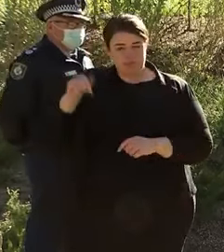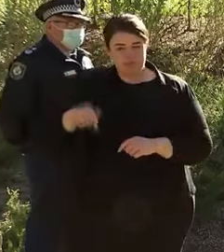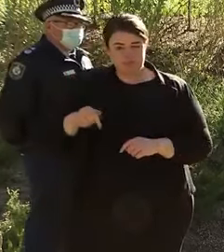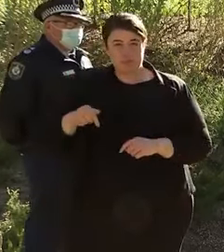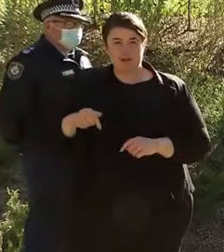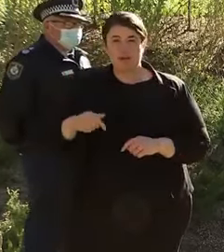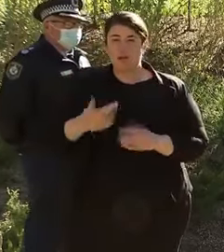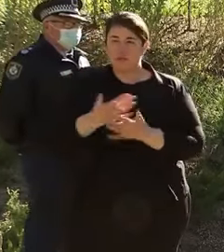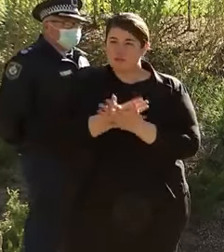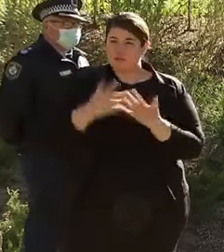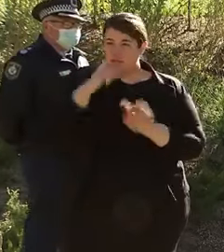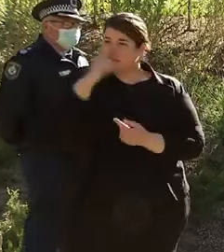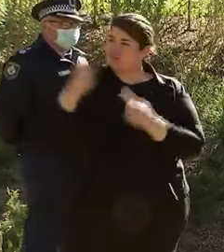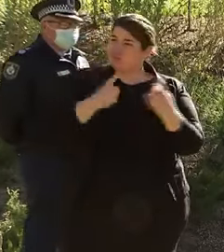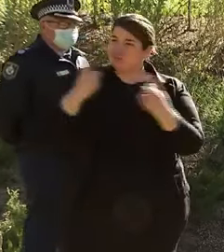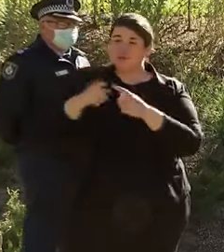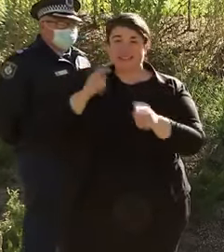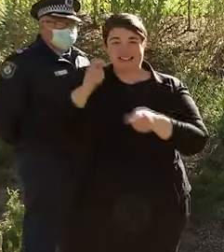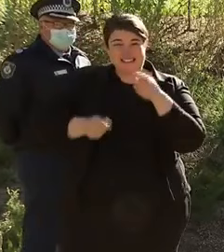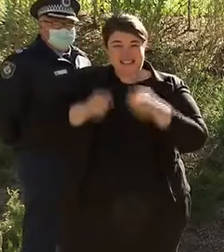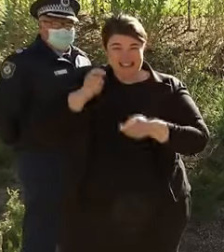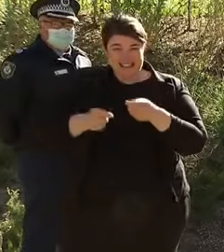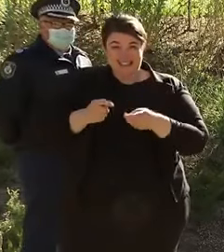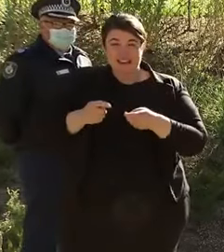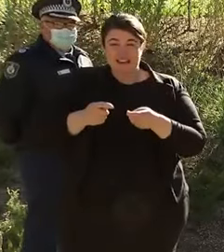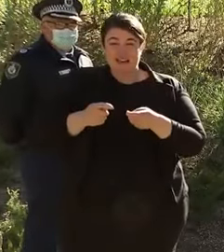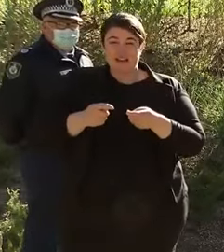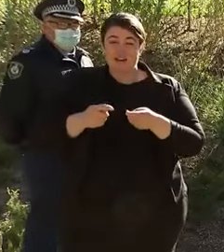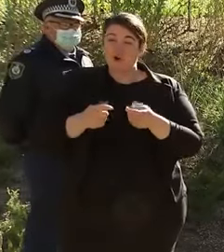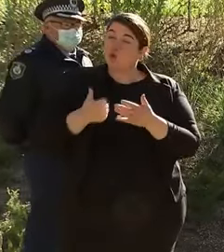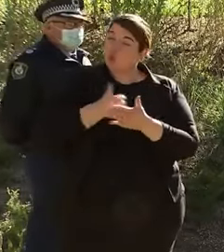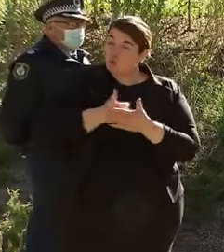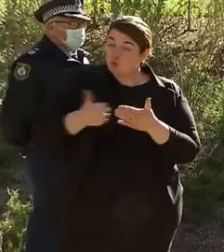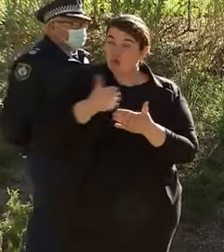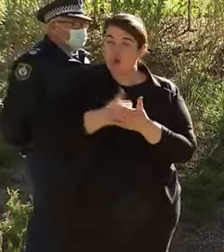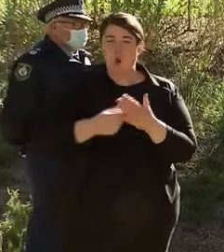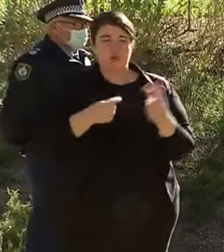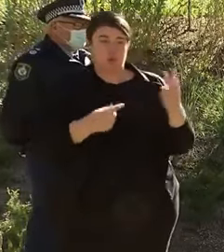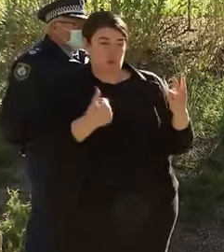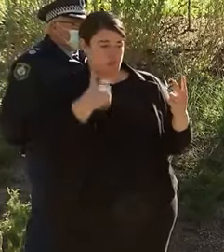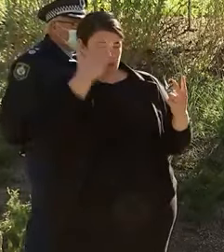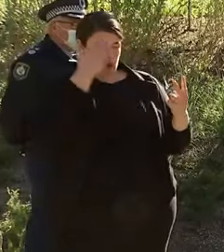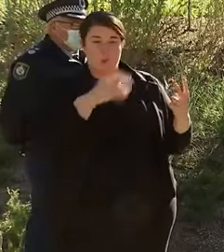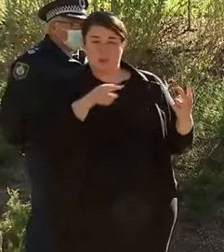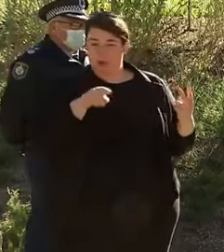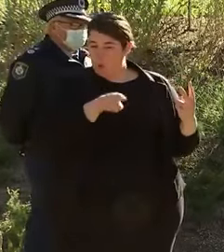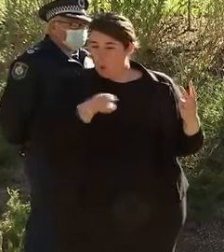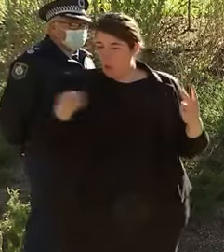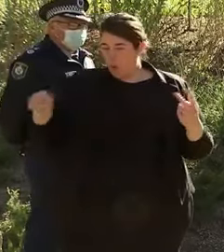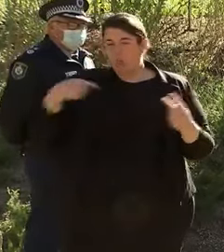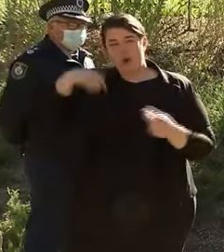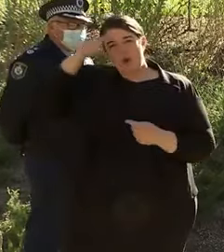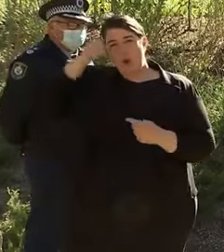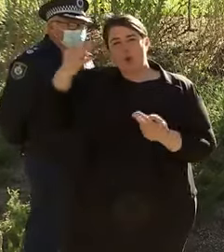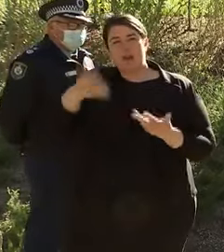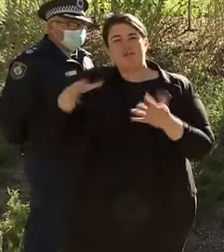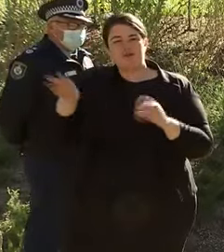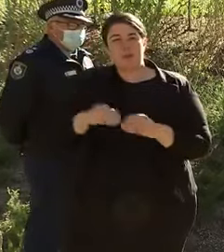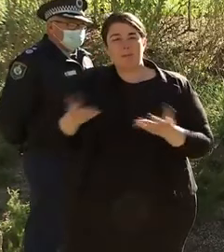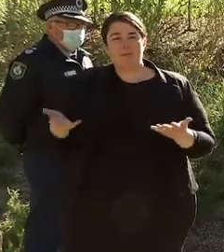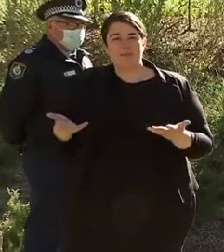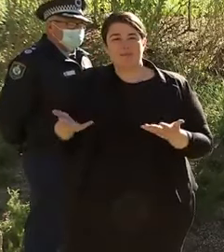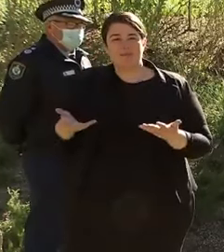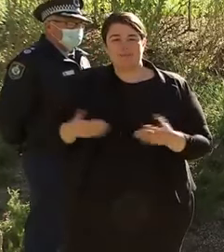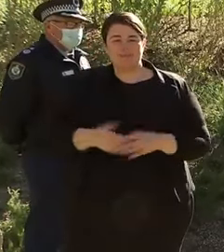the high rates of testing, the cases of in general, except with a couple of exceptions, have been really clearly linked once we found that